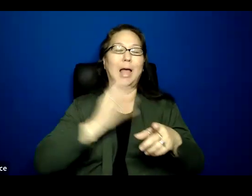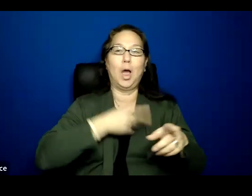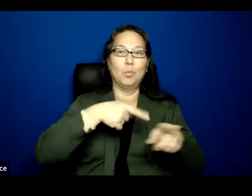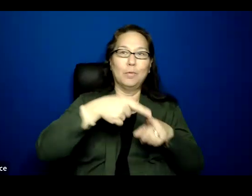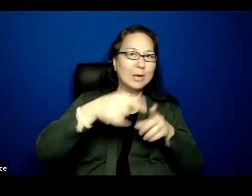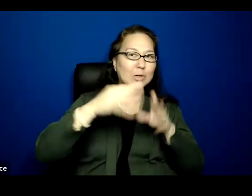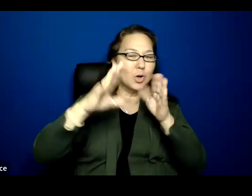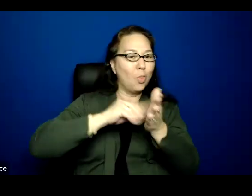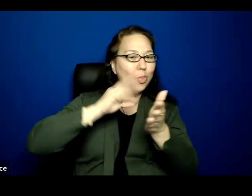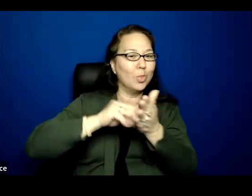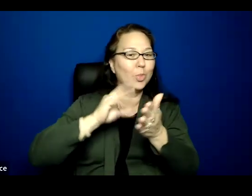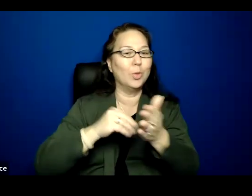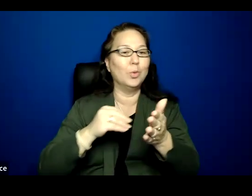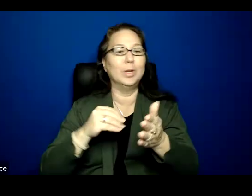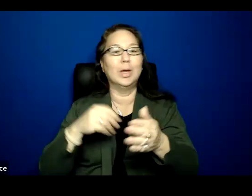schools.